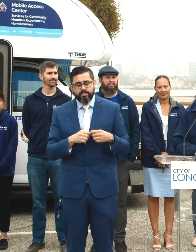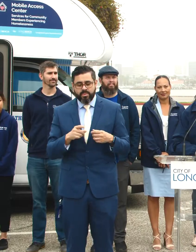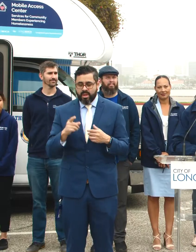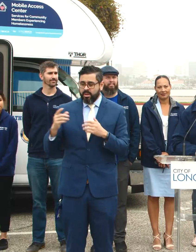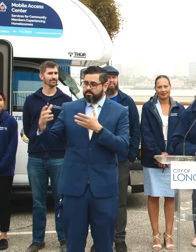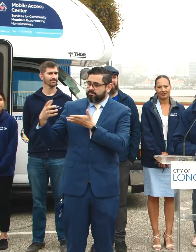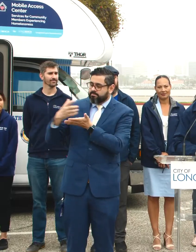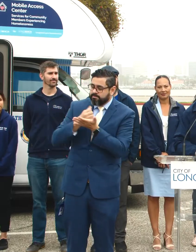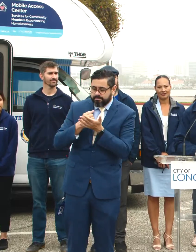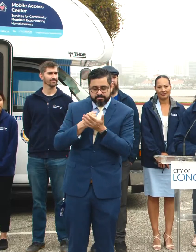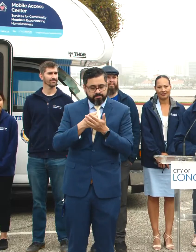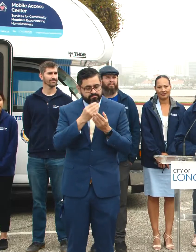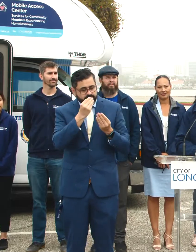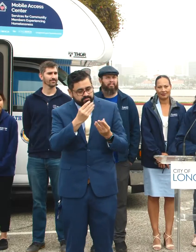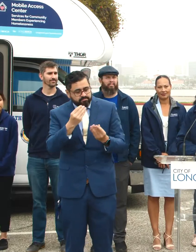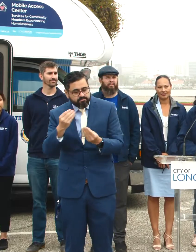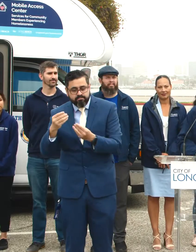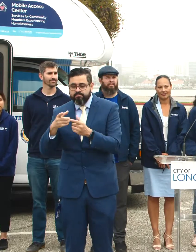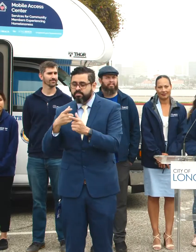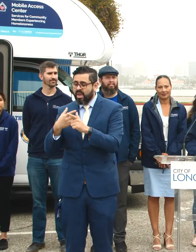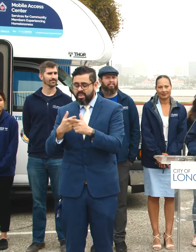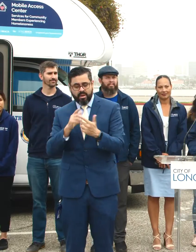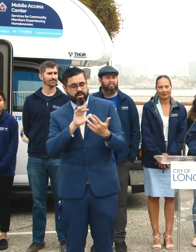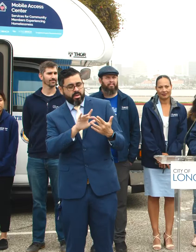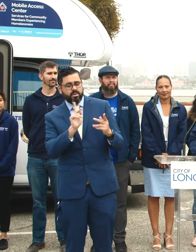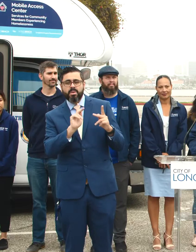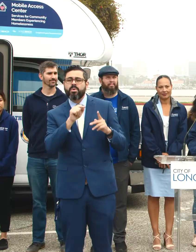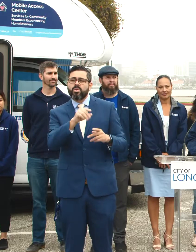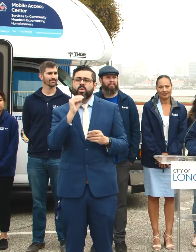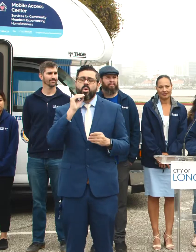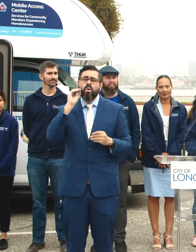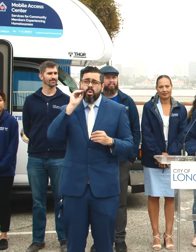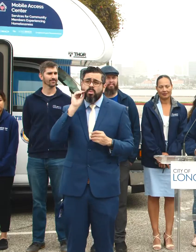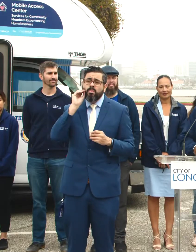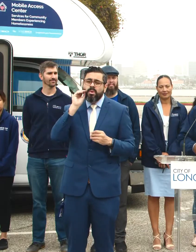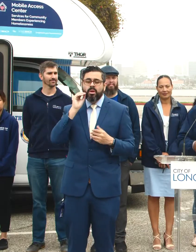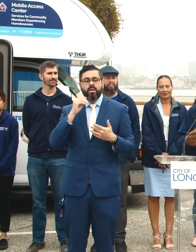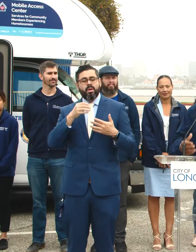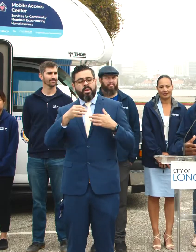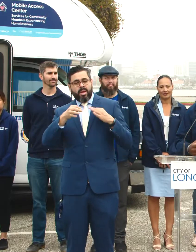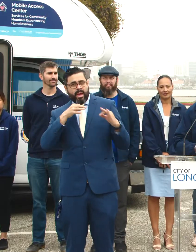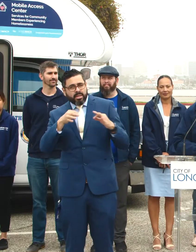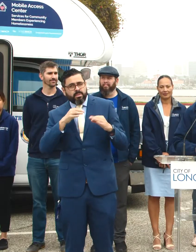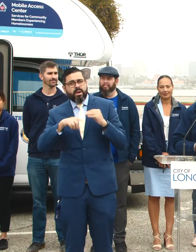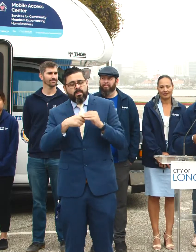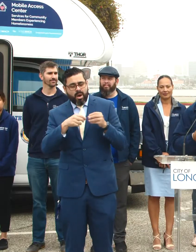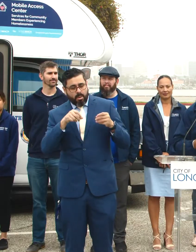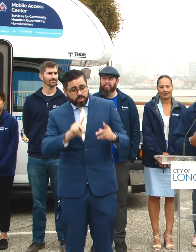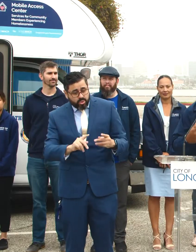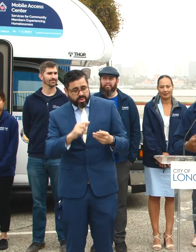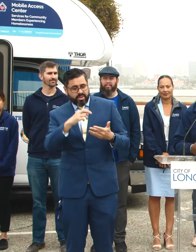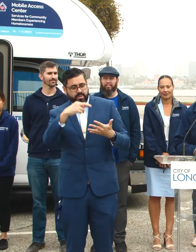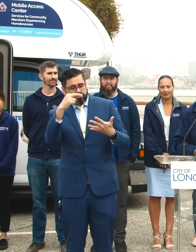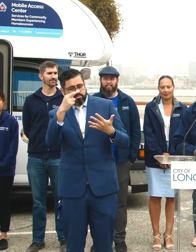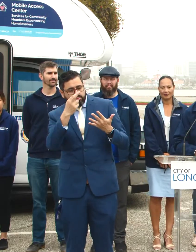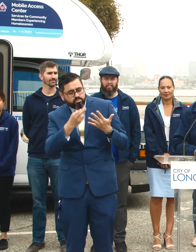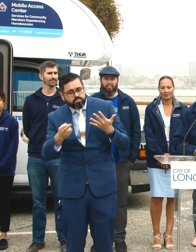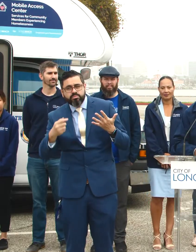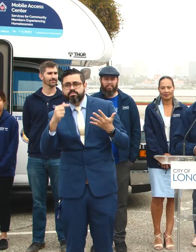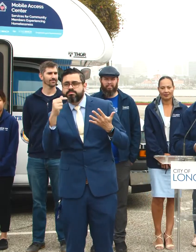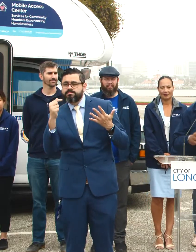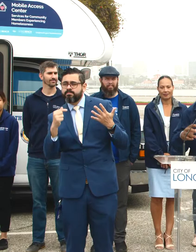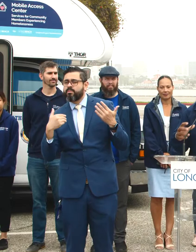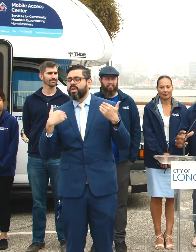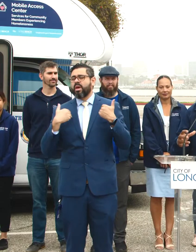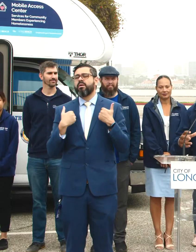out as caring and concerned neighbors to folks experiencing homelessness and told them about the opportunities and the resources that the city has